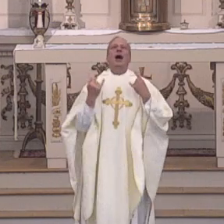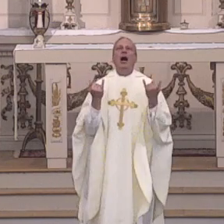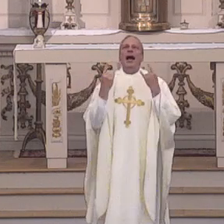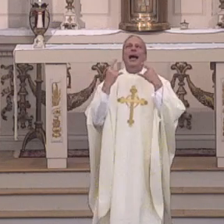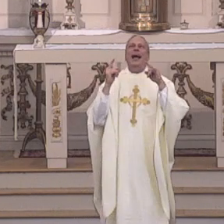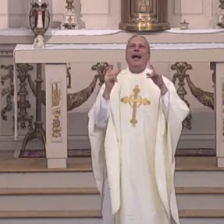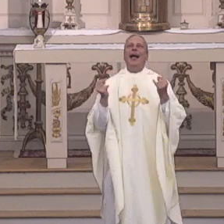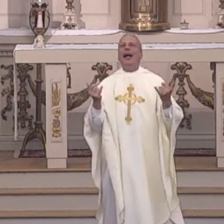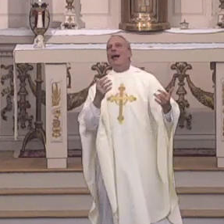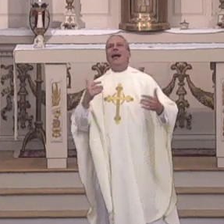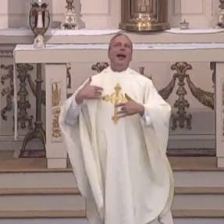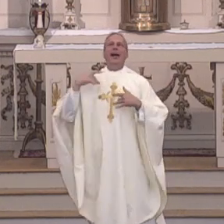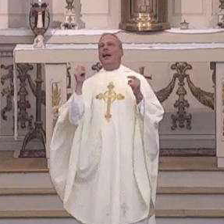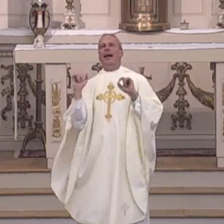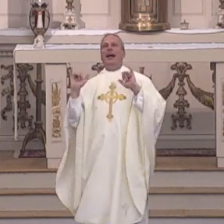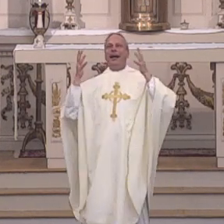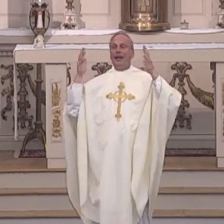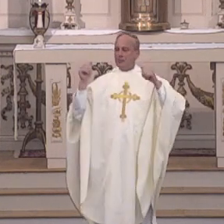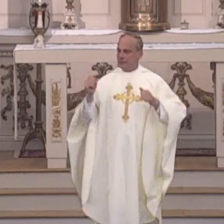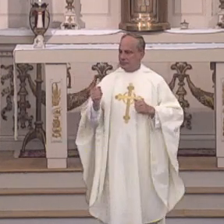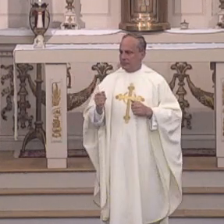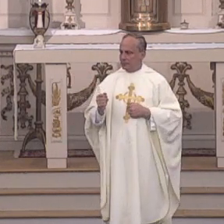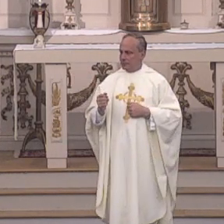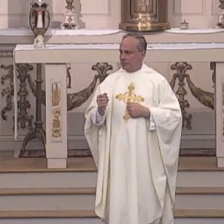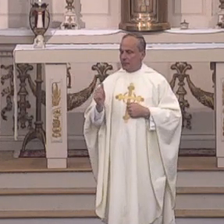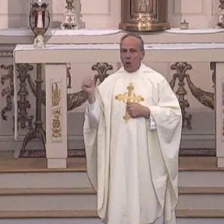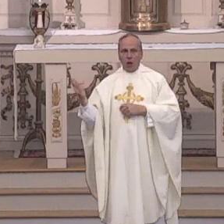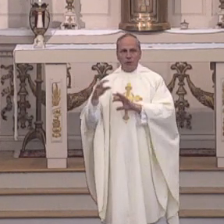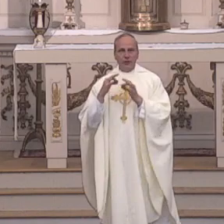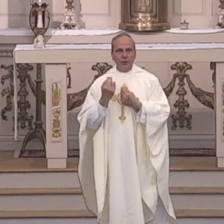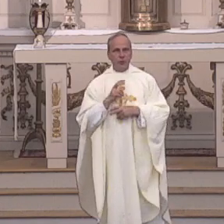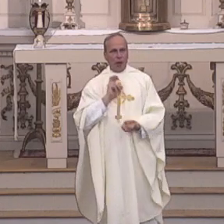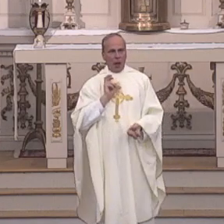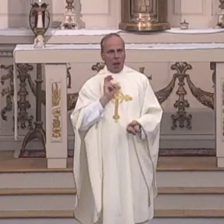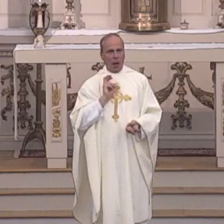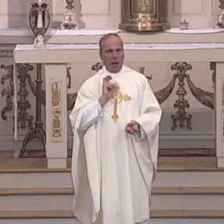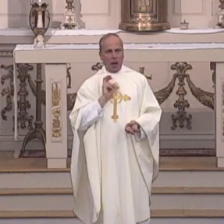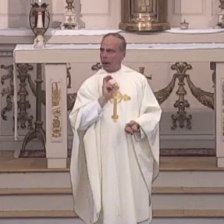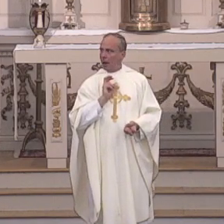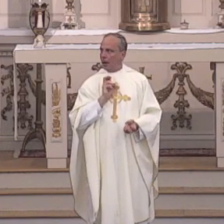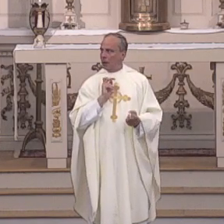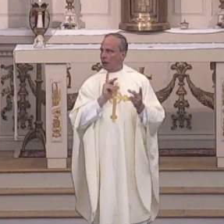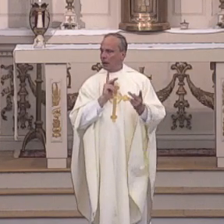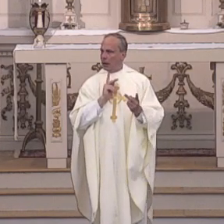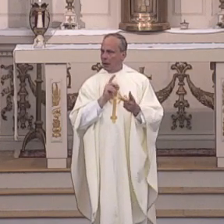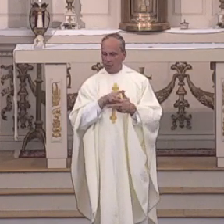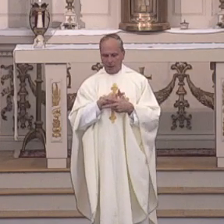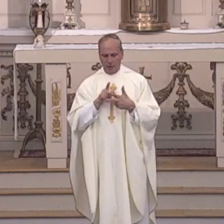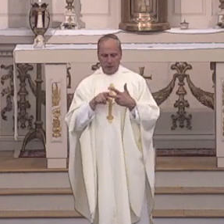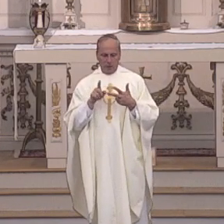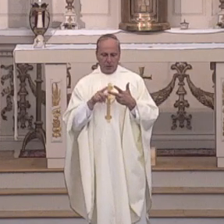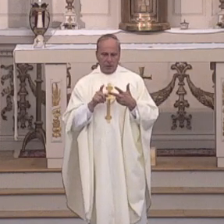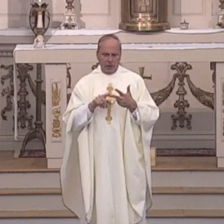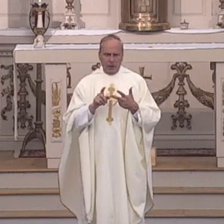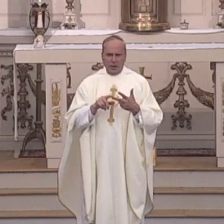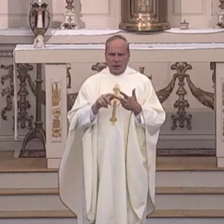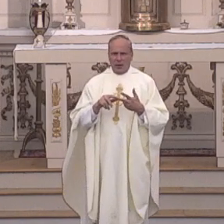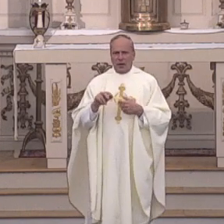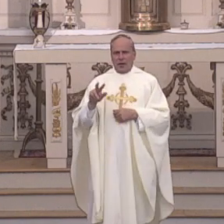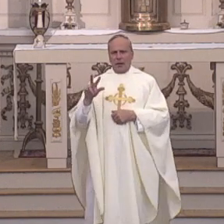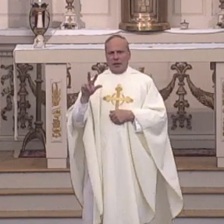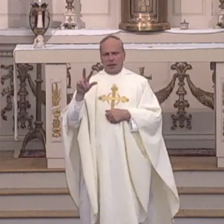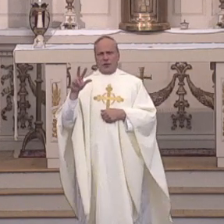it. But now I have it, and it's great. And all the family's like, looking at him going, what just